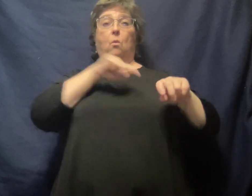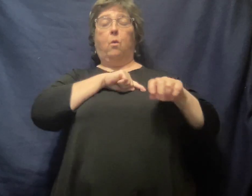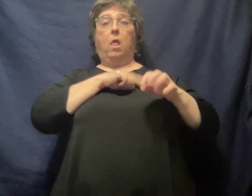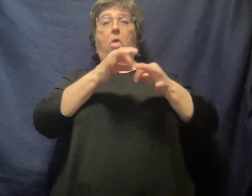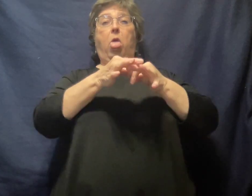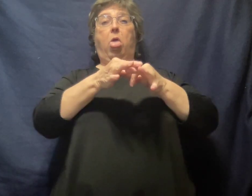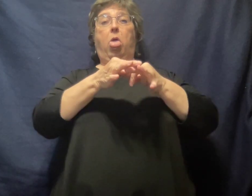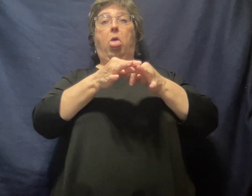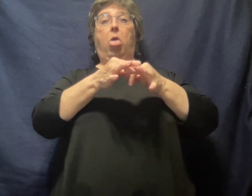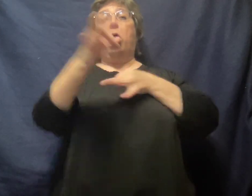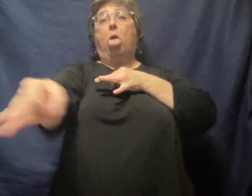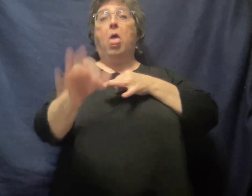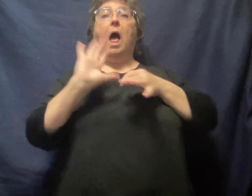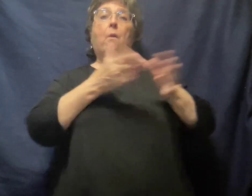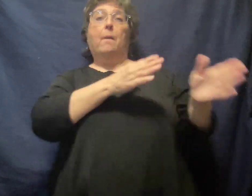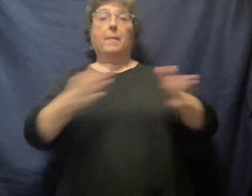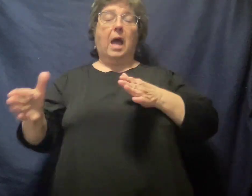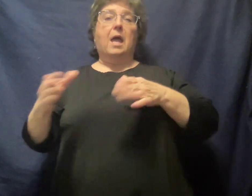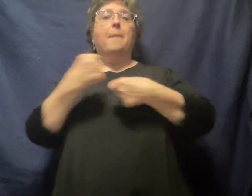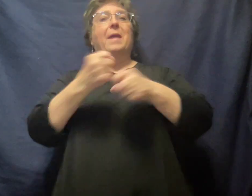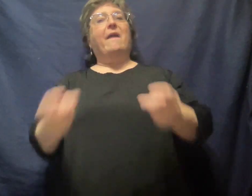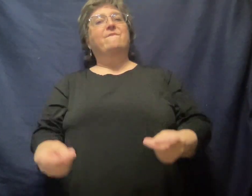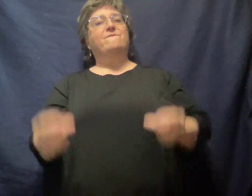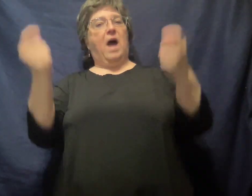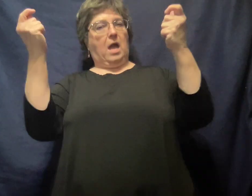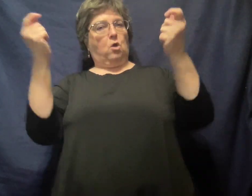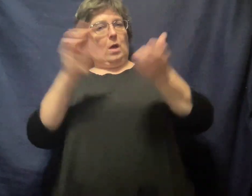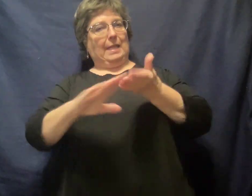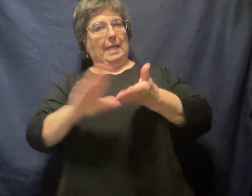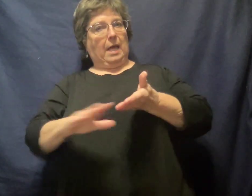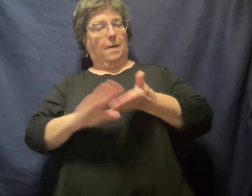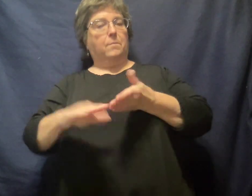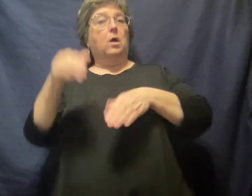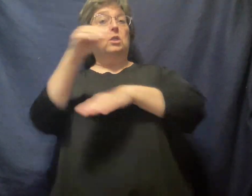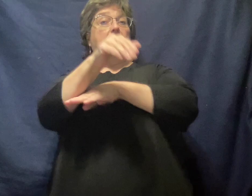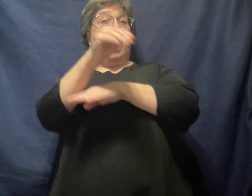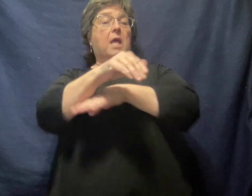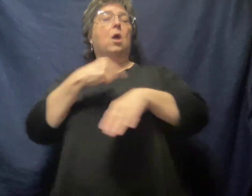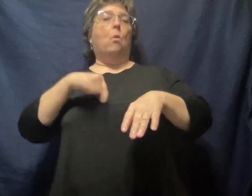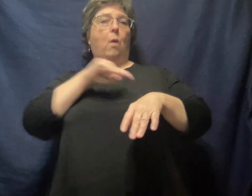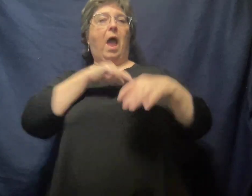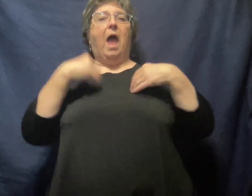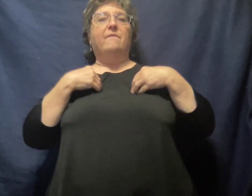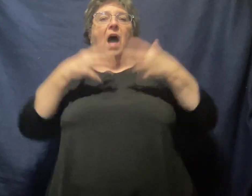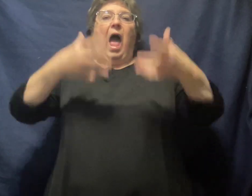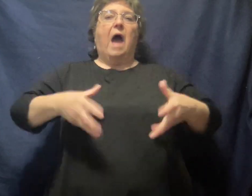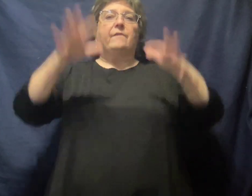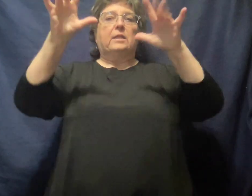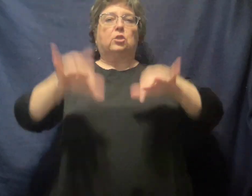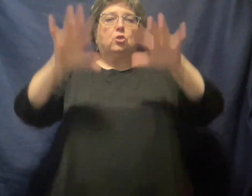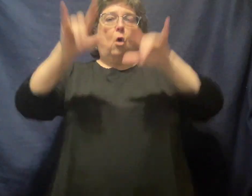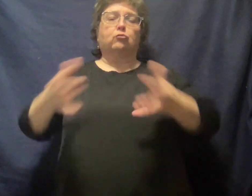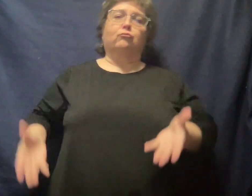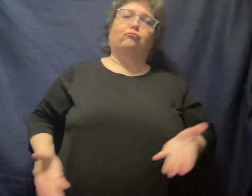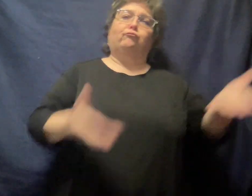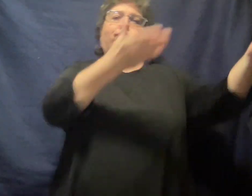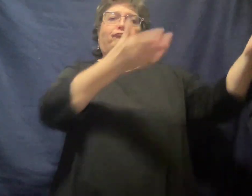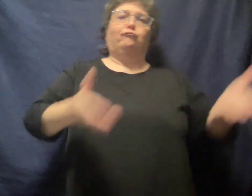plans. It'll make it a lot faster to clean up. Hopefully tonight we'll have the heavy snows out of the city area as well as the